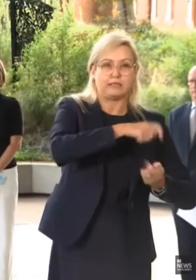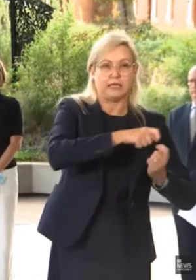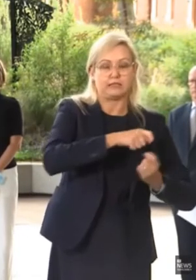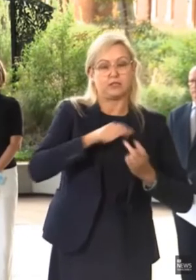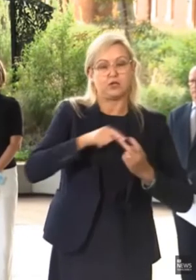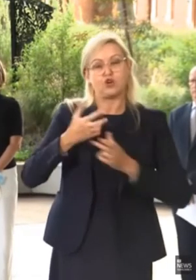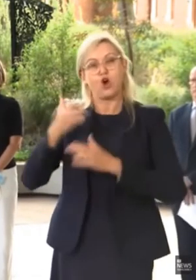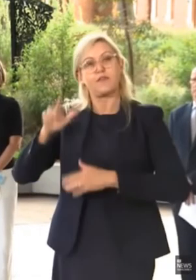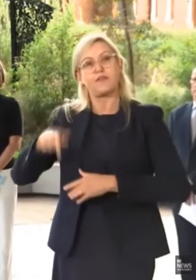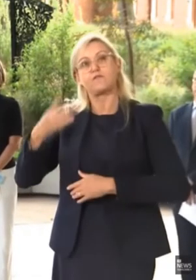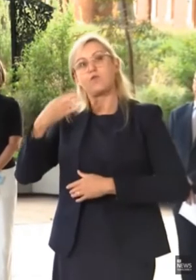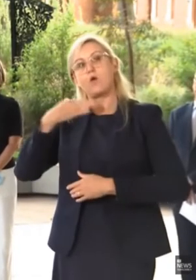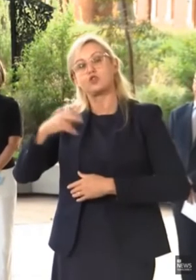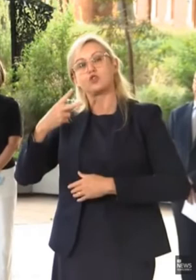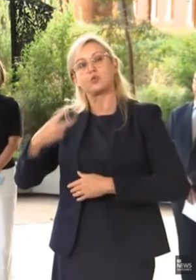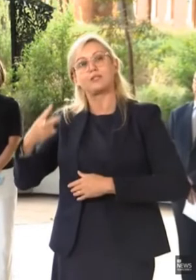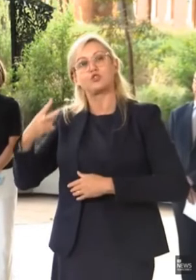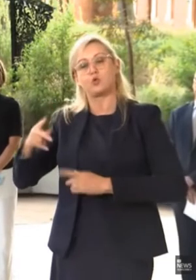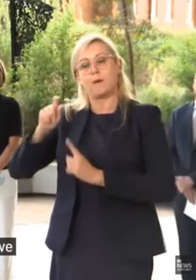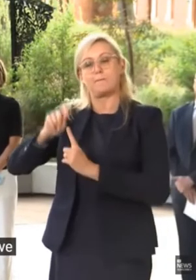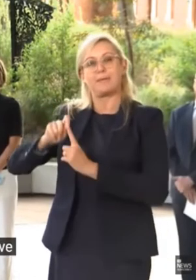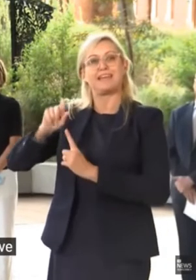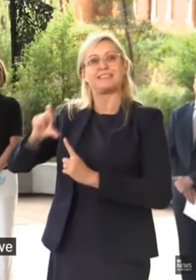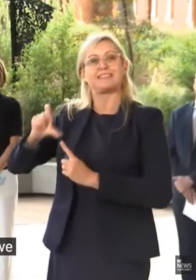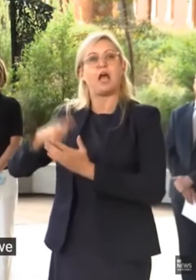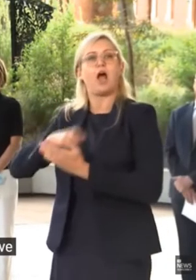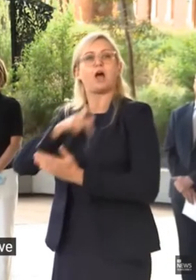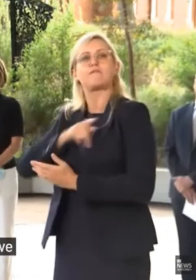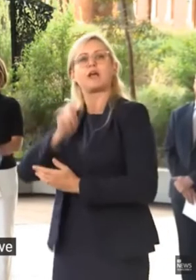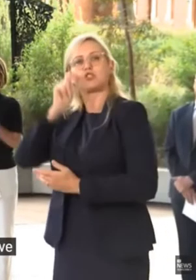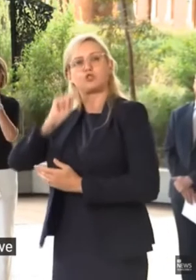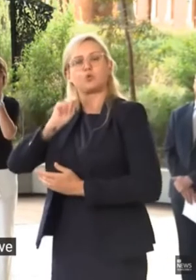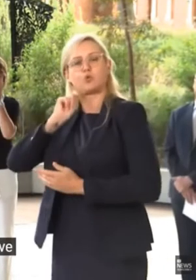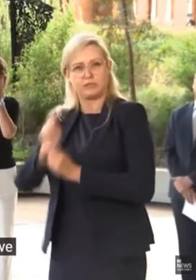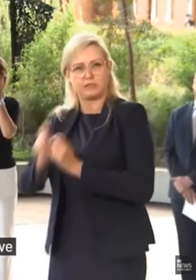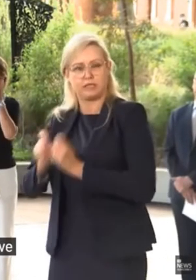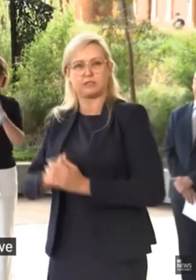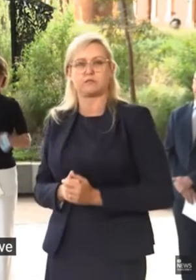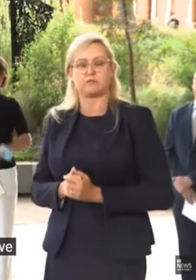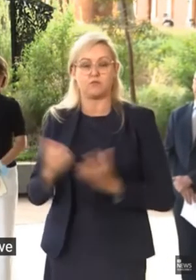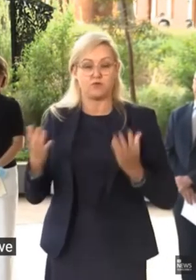and 9,422 positive PCR tests. We've got